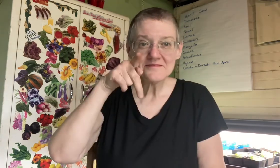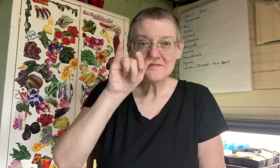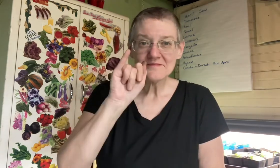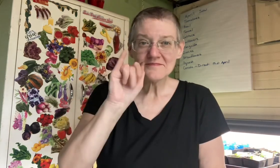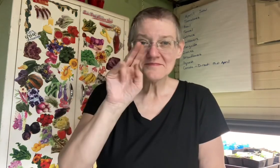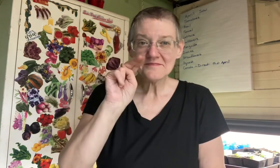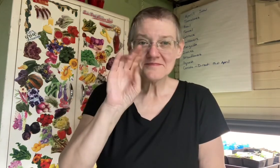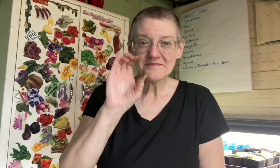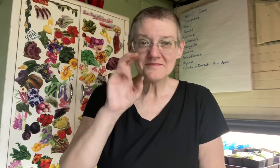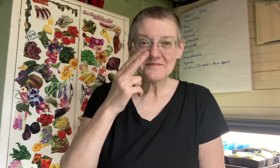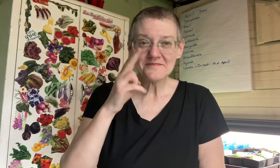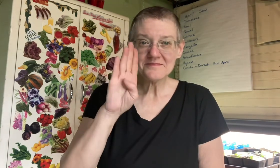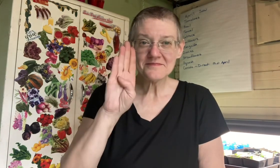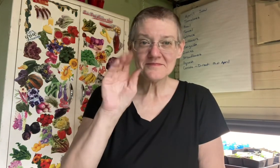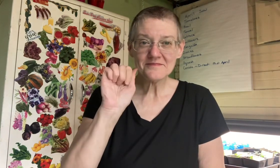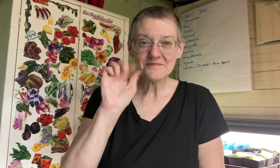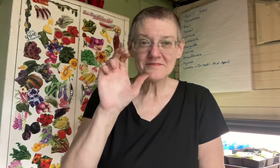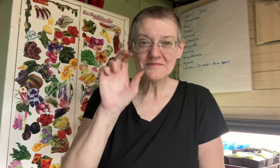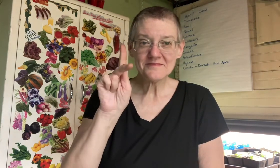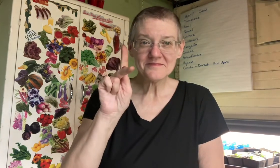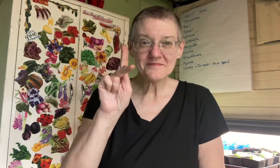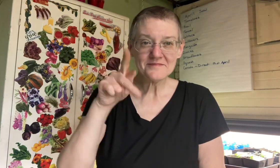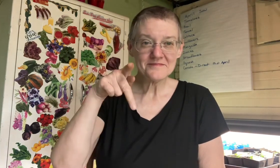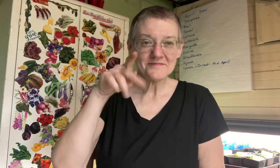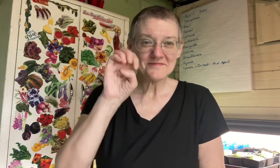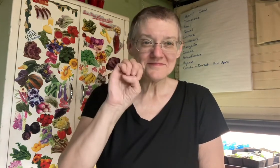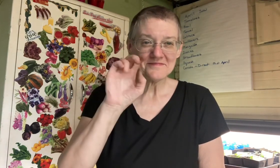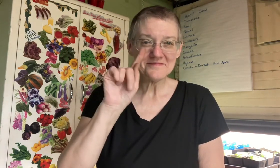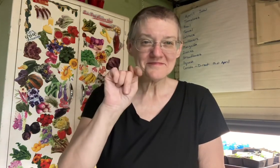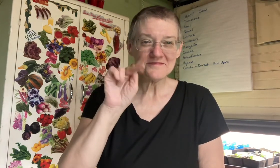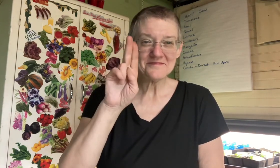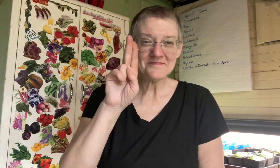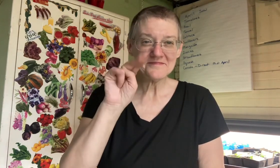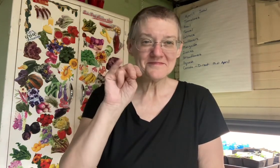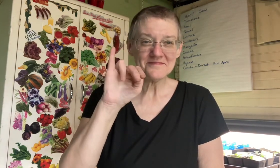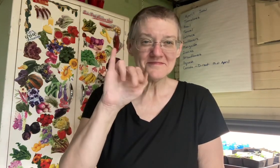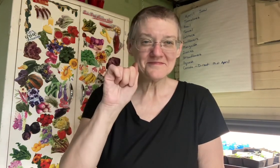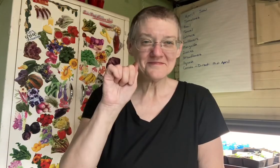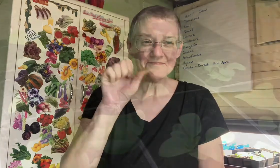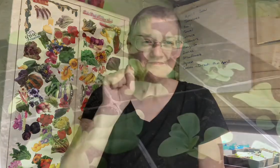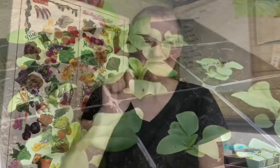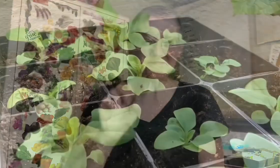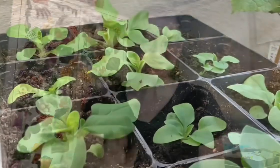Today we're going to pinch back our petunias.